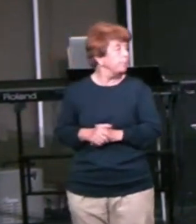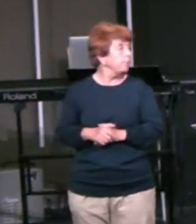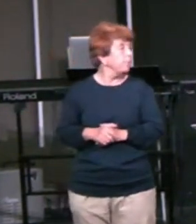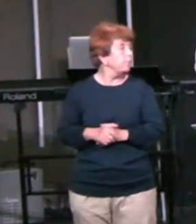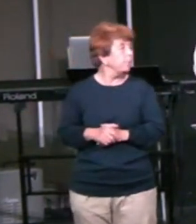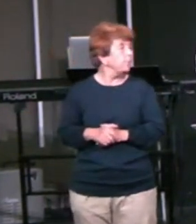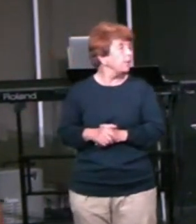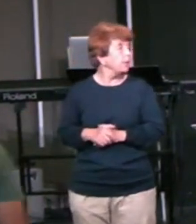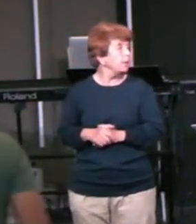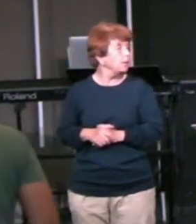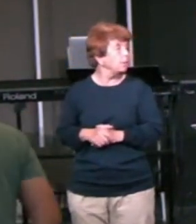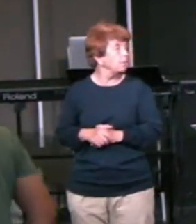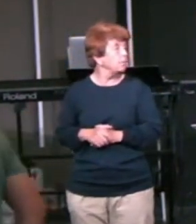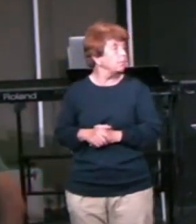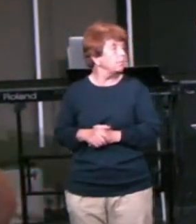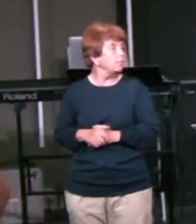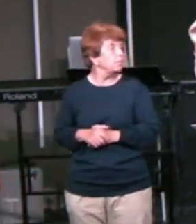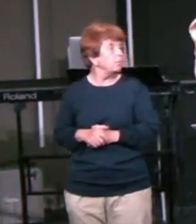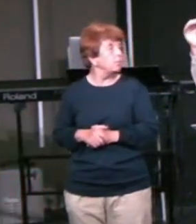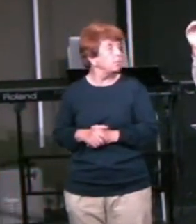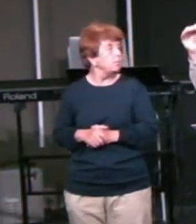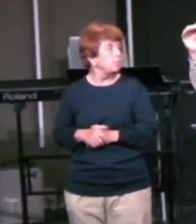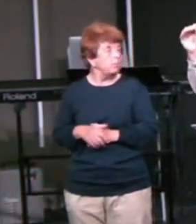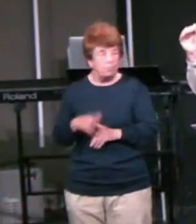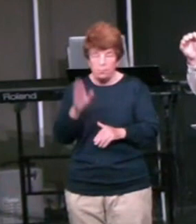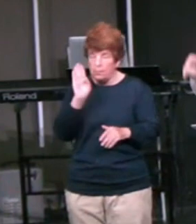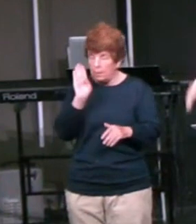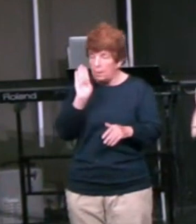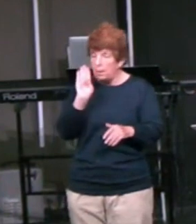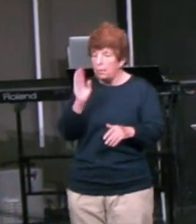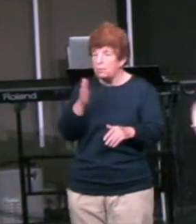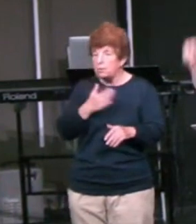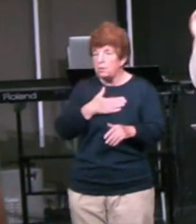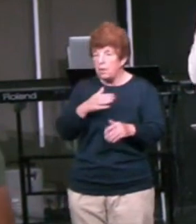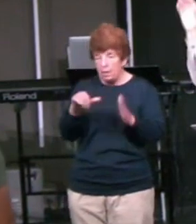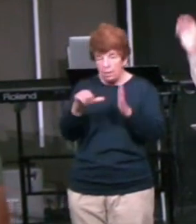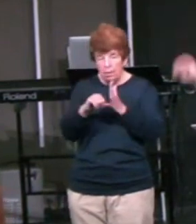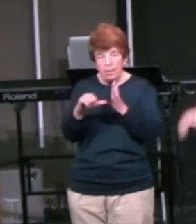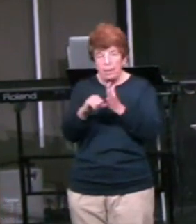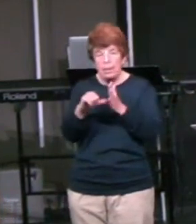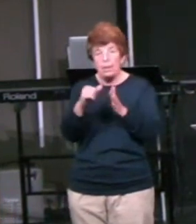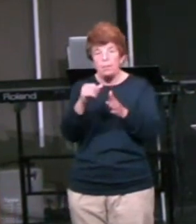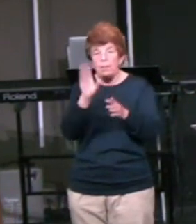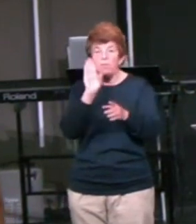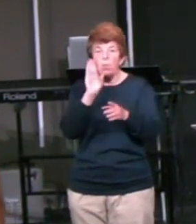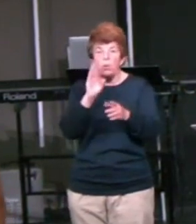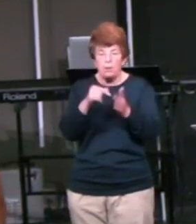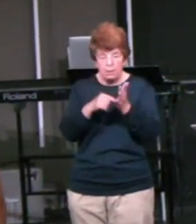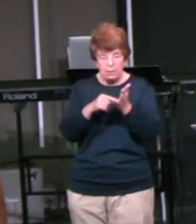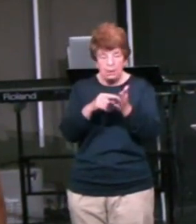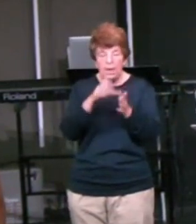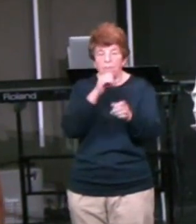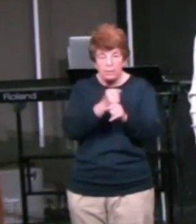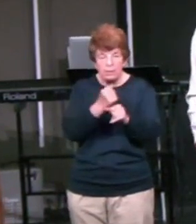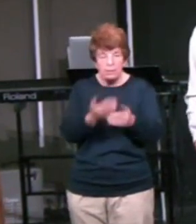It was the amount before the government got their hands on it with taxes, the gross amount.